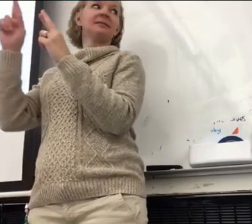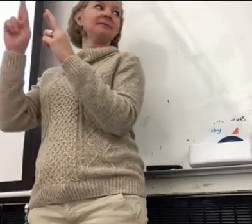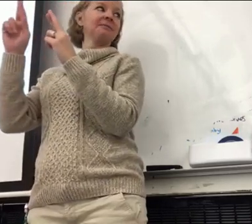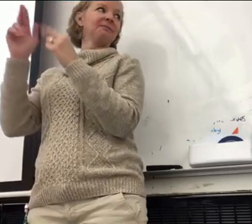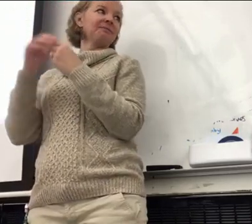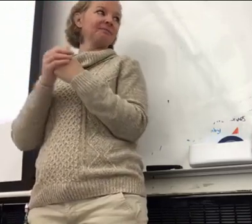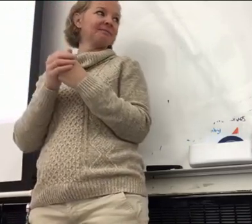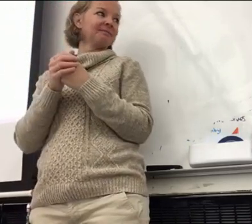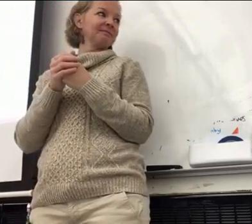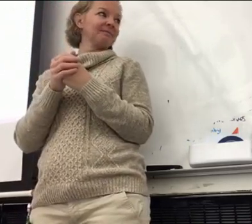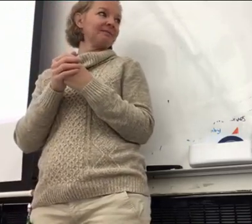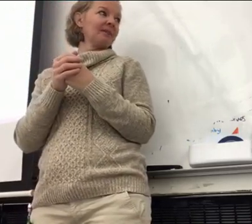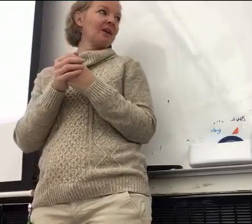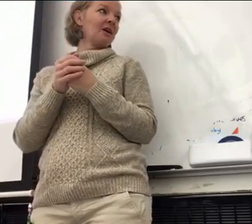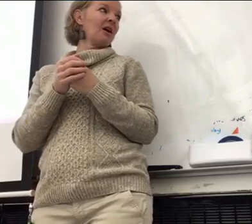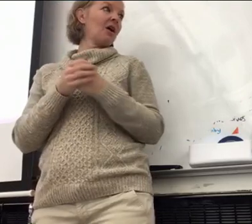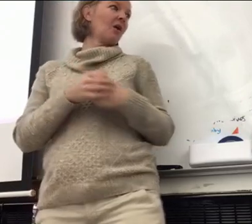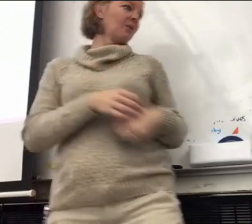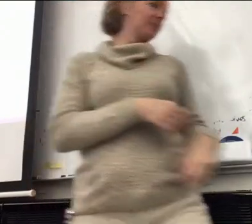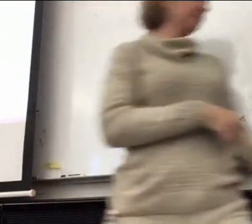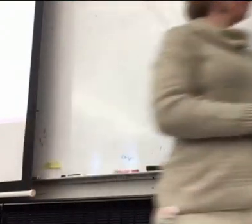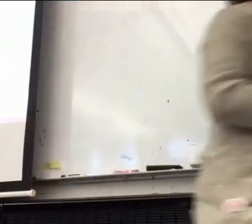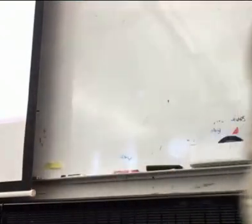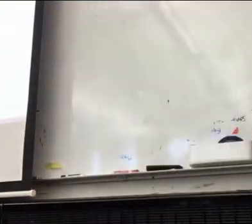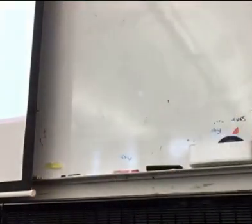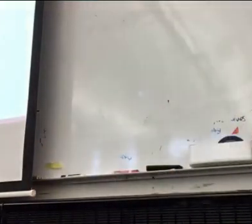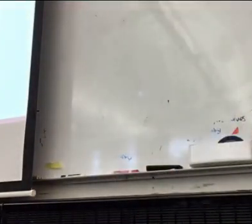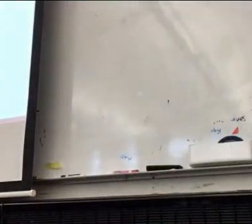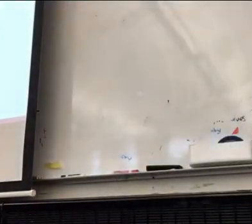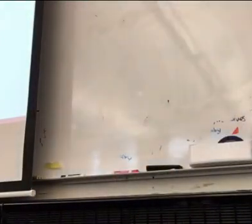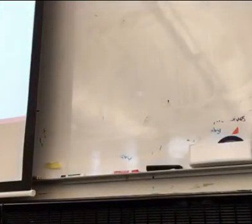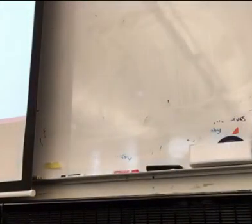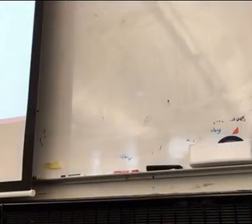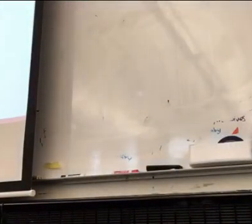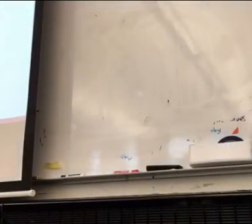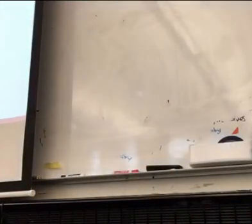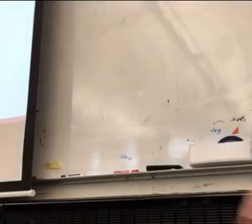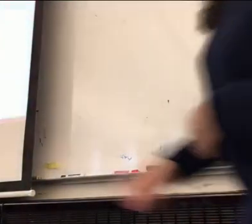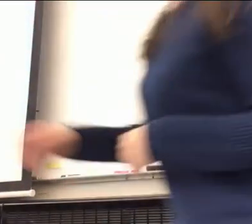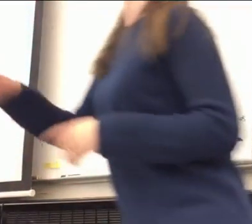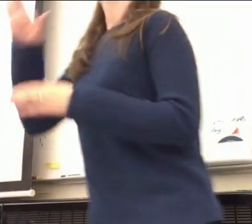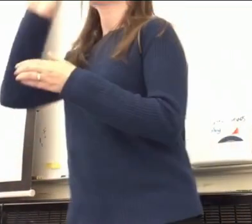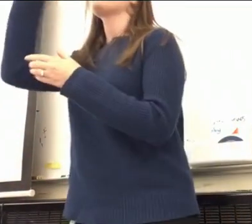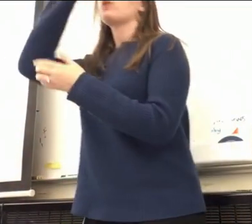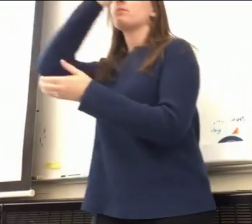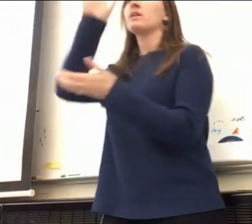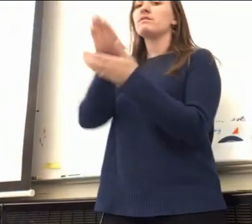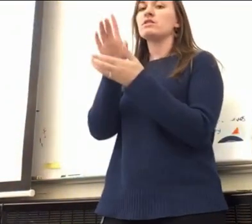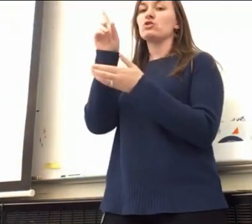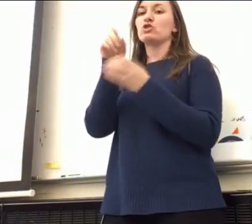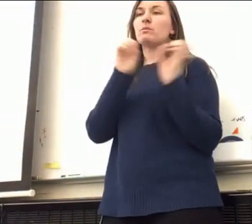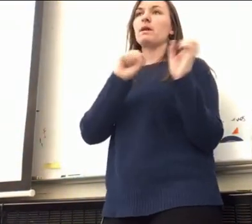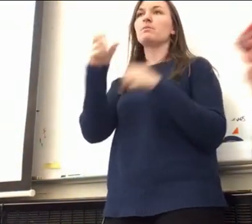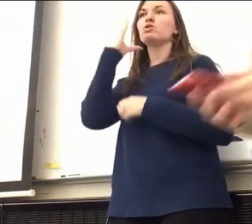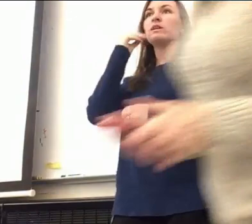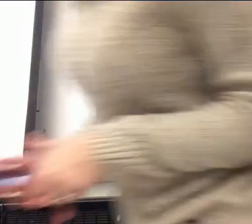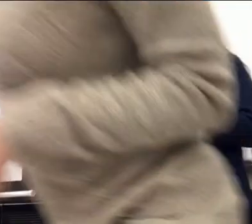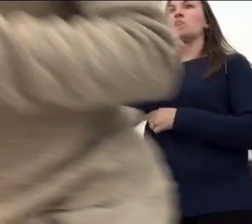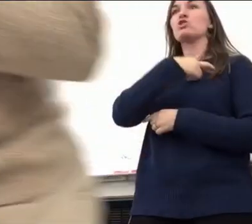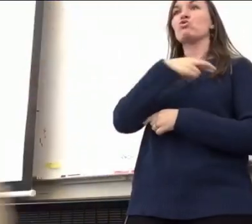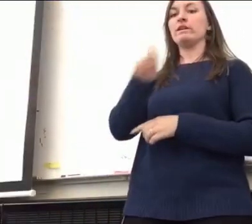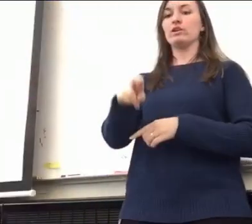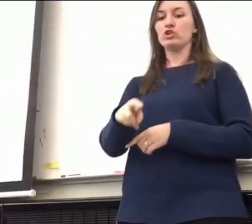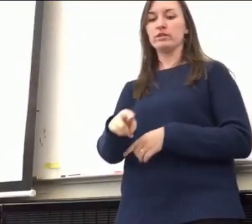Thoreau emphasized real-life experiences. He believed that you should be able to experience religion on a real-life level. And then we're going to